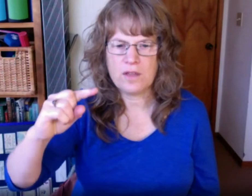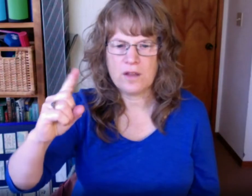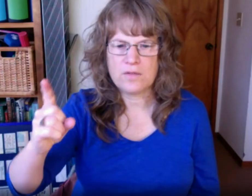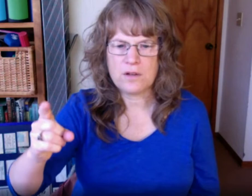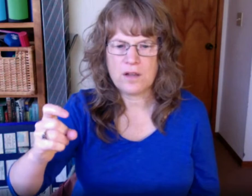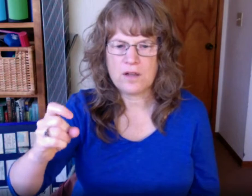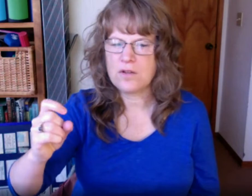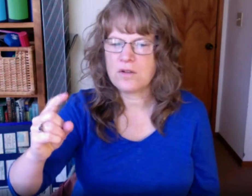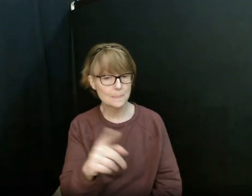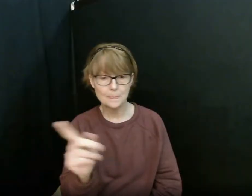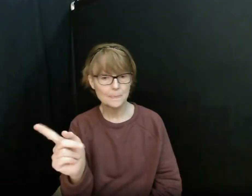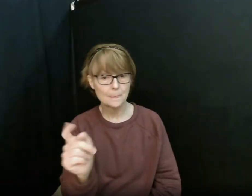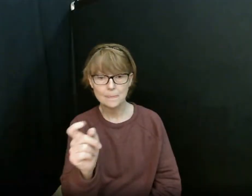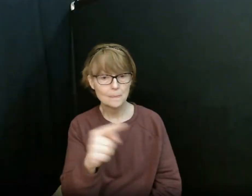Mm-mm. You're not. You're just kind of,